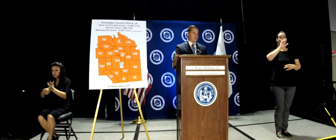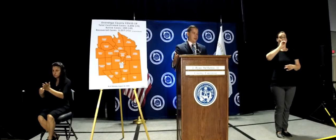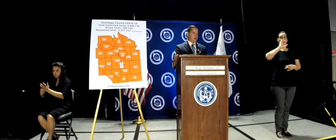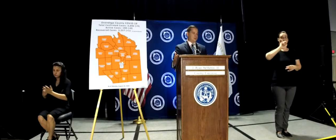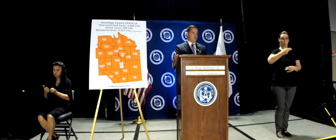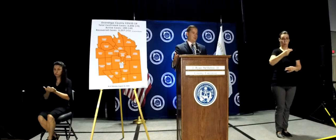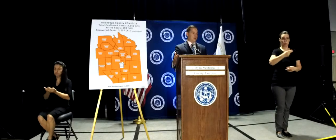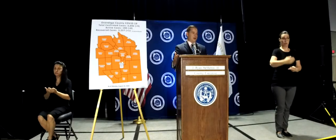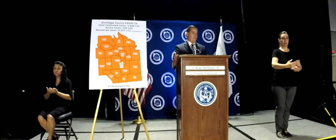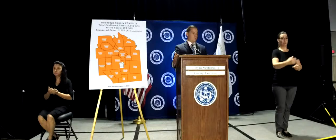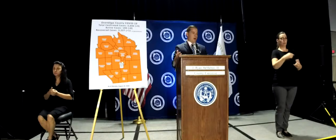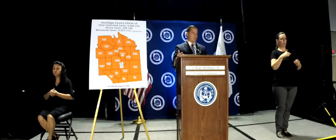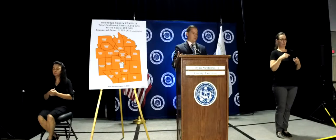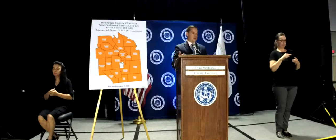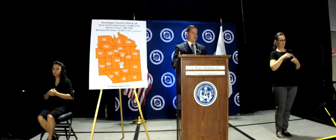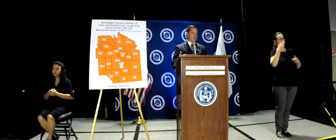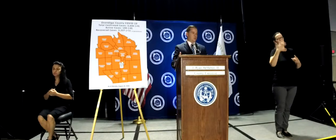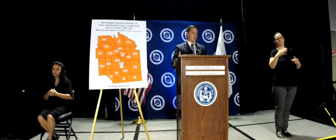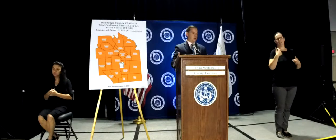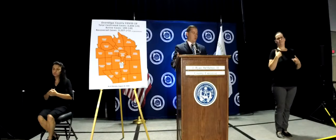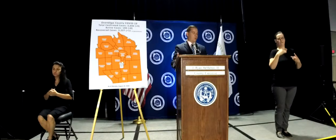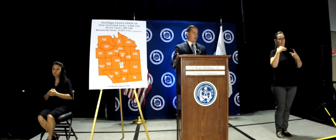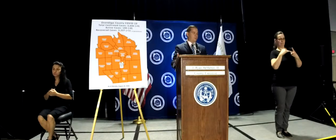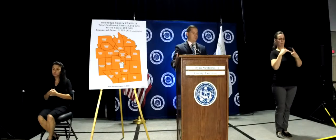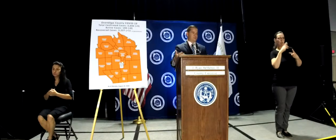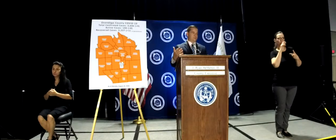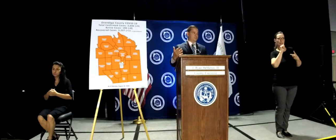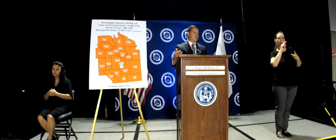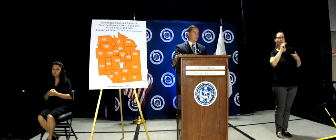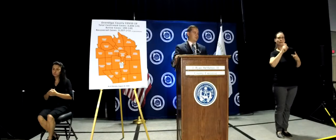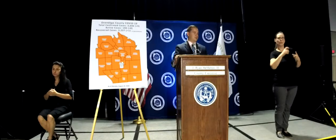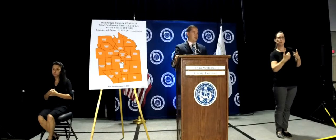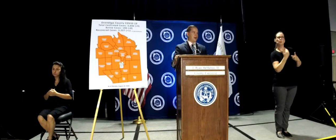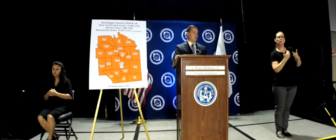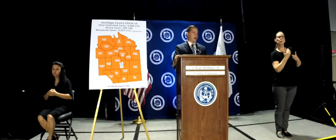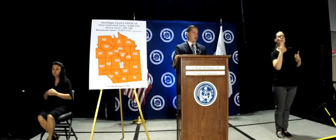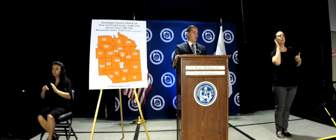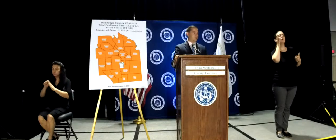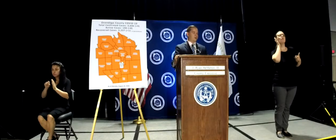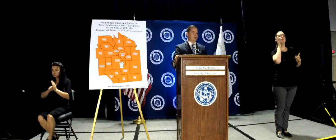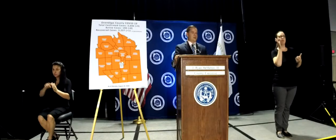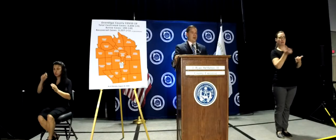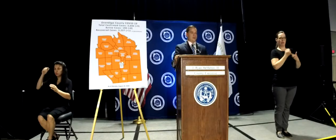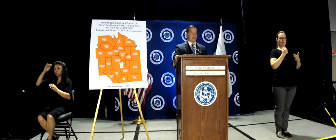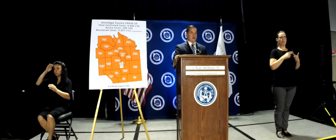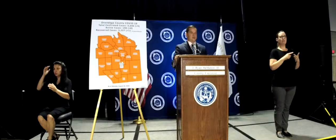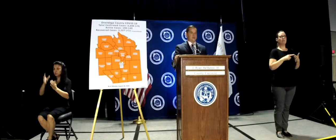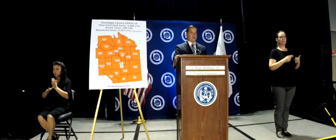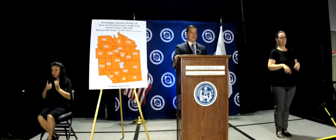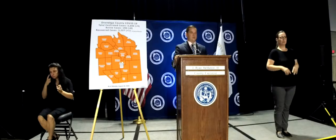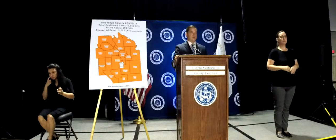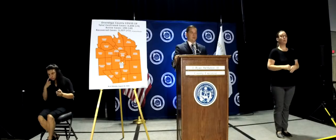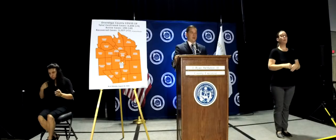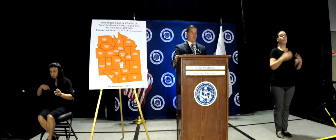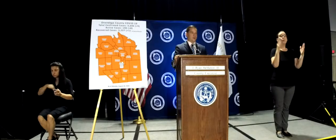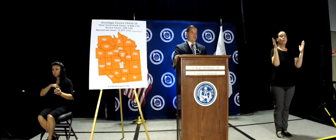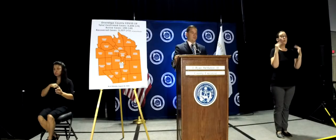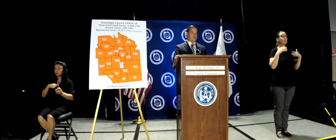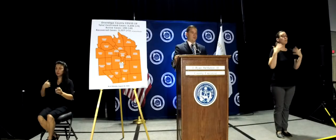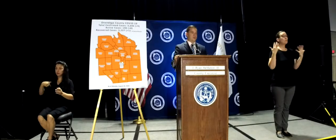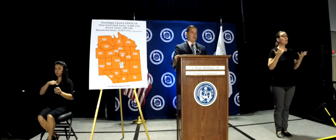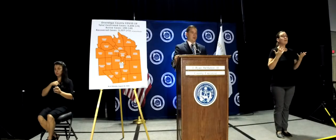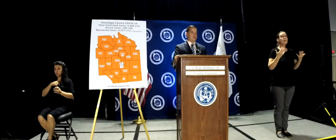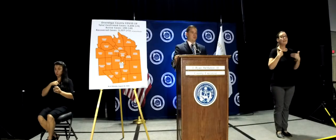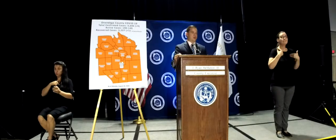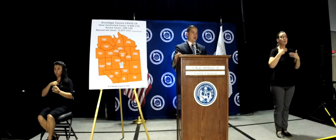the state to look at rapid testing as a way to open up segments of the economy that aren't open, and then looking at ways